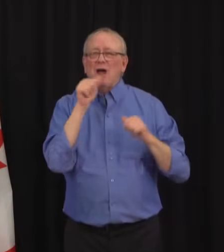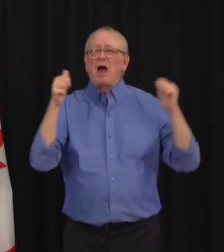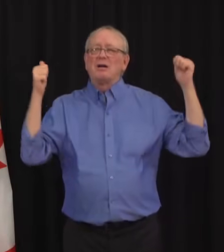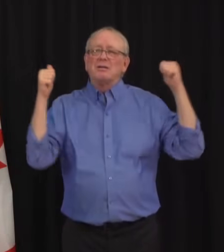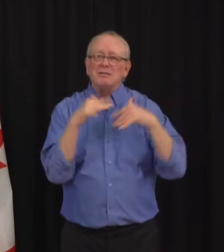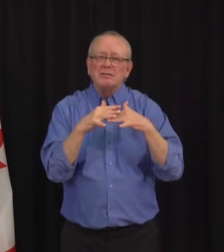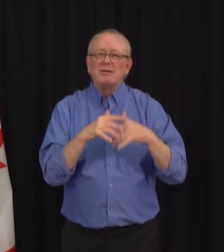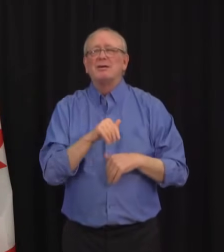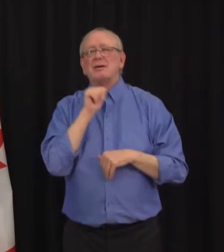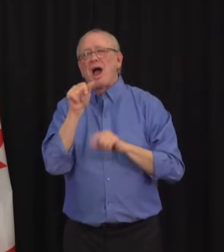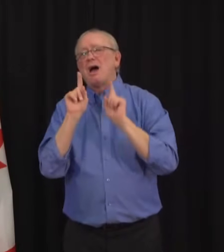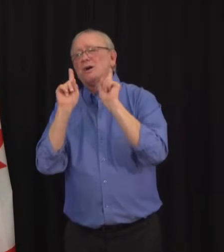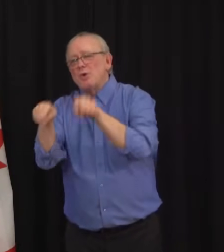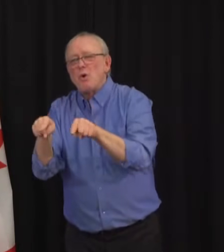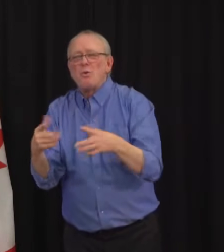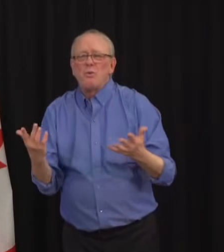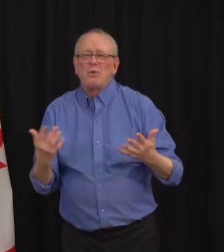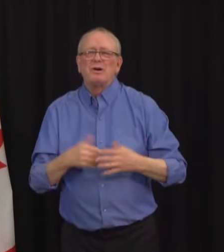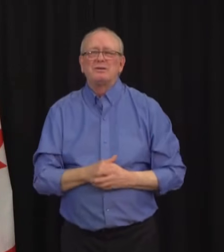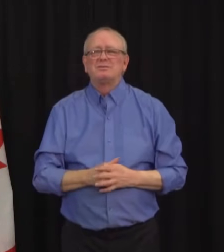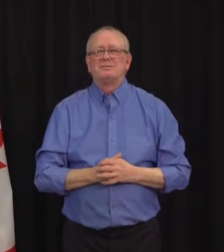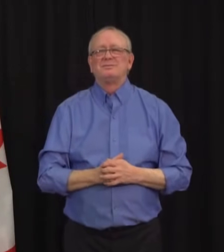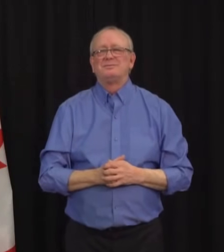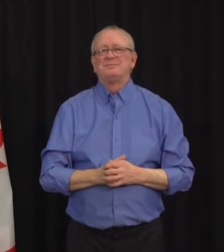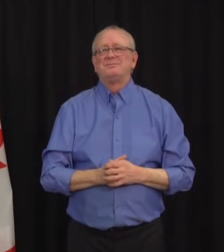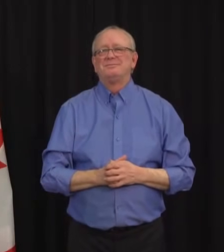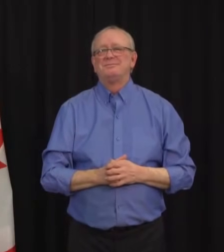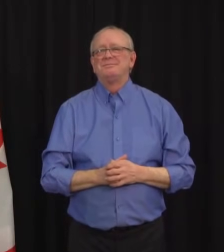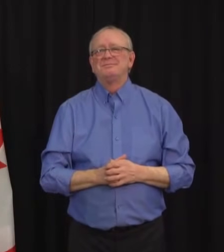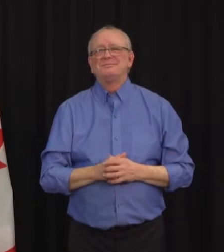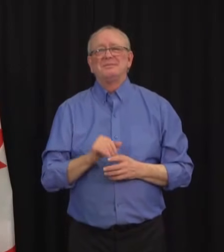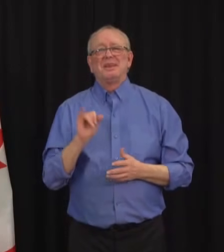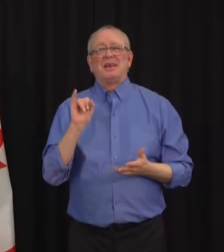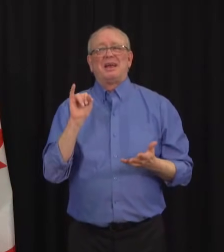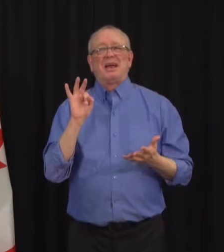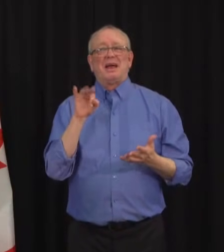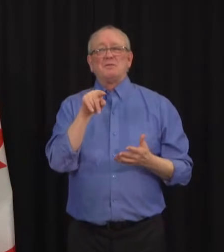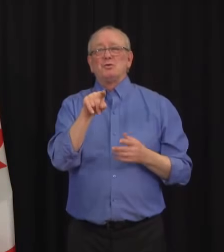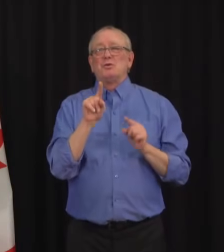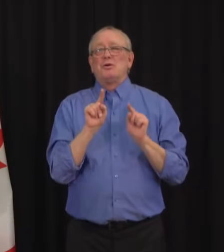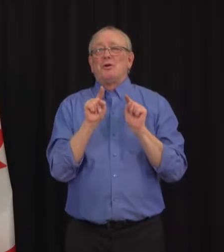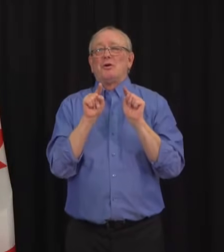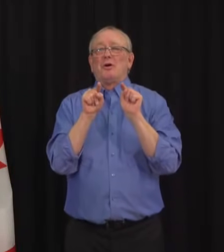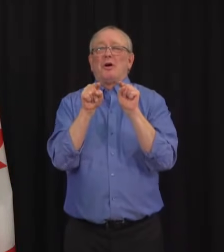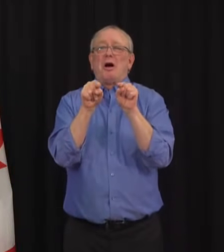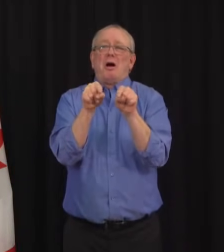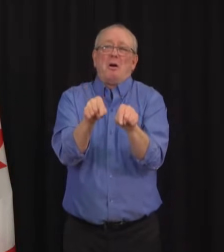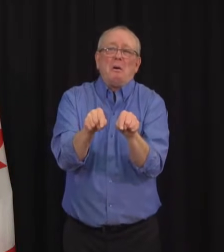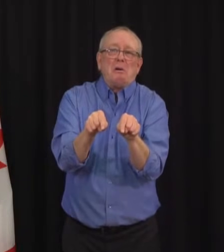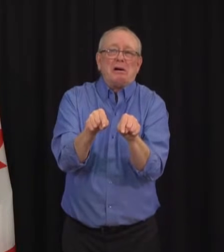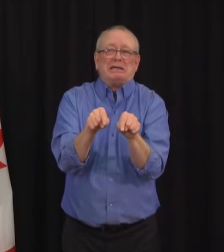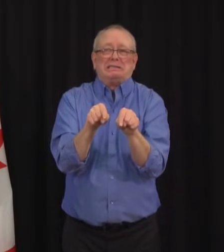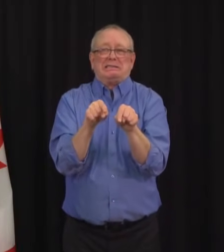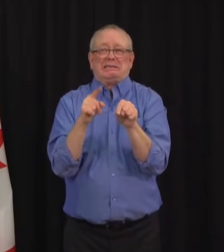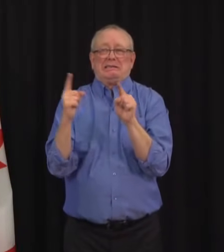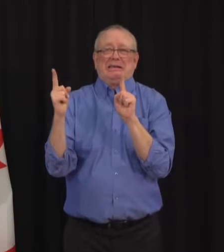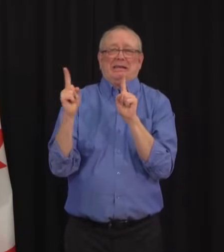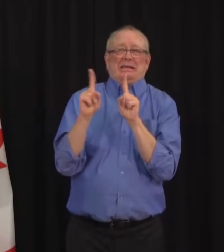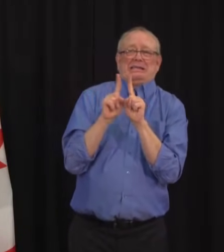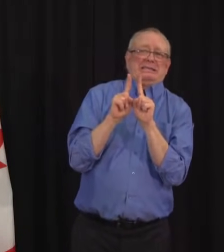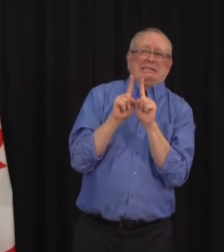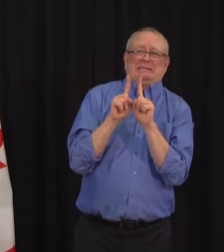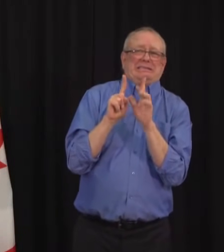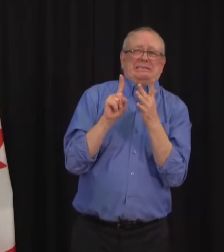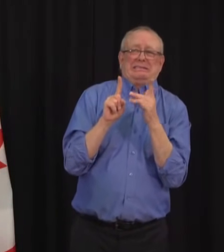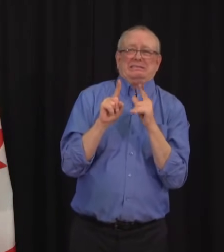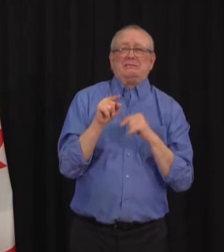you're not going to be having any close contact with people, and the other choice of activity you may be within close contact with people, choose less